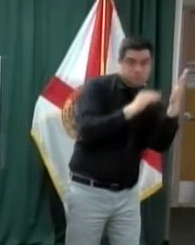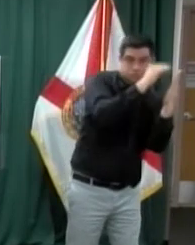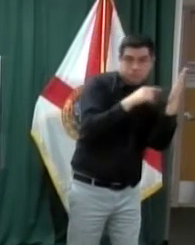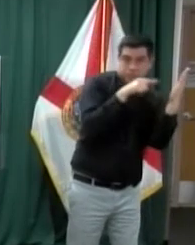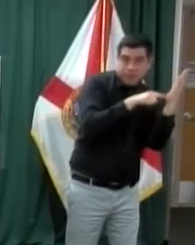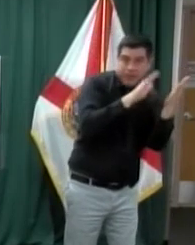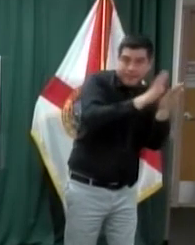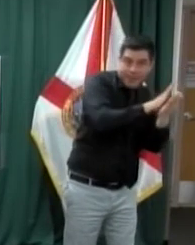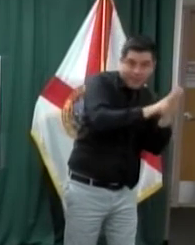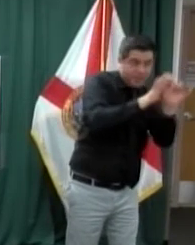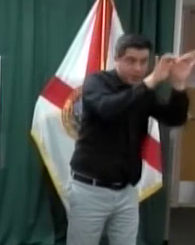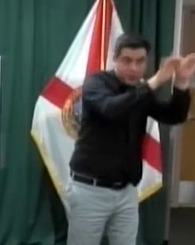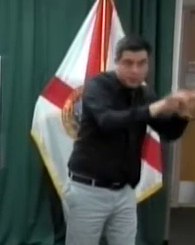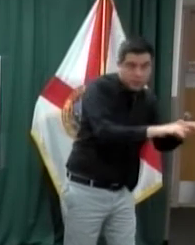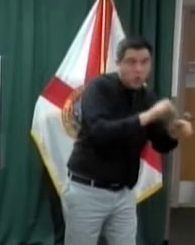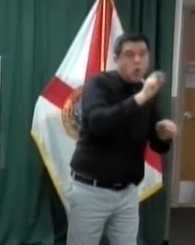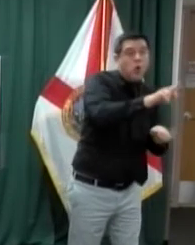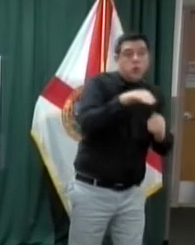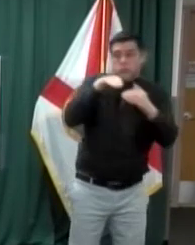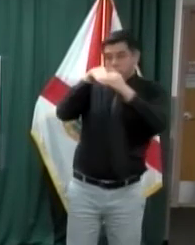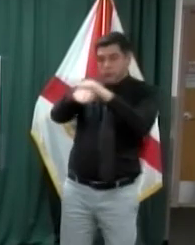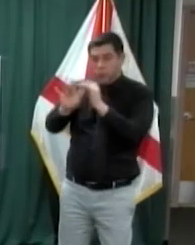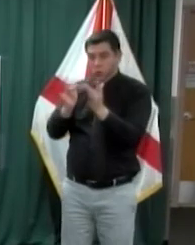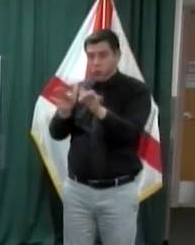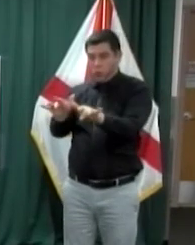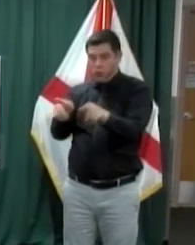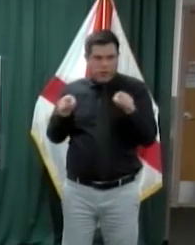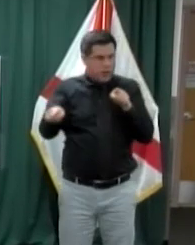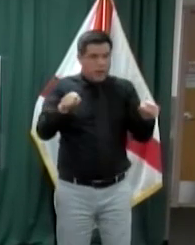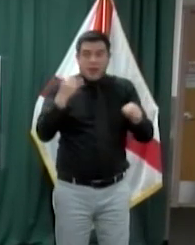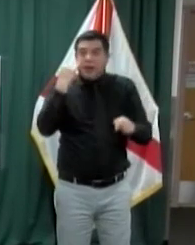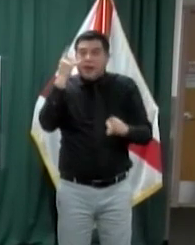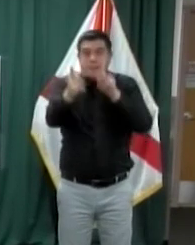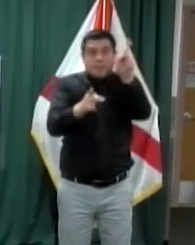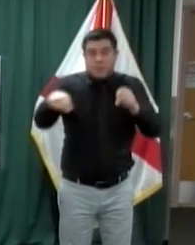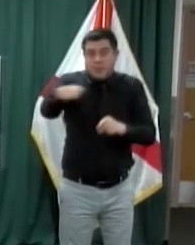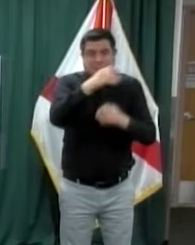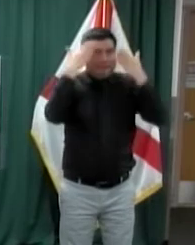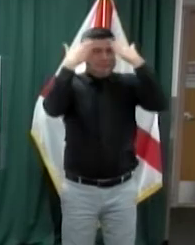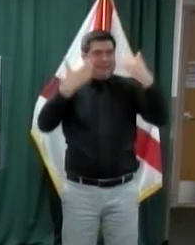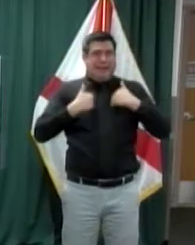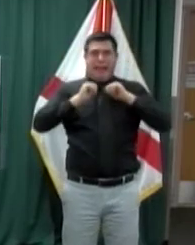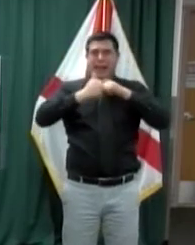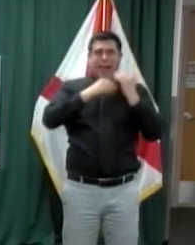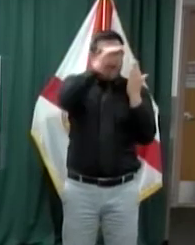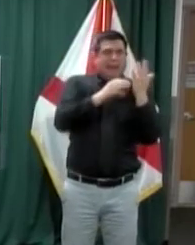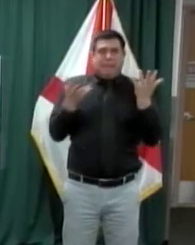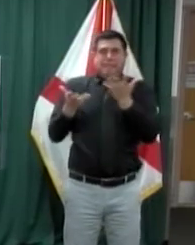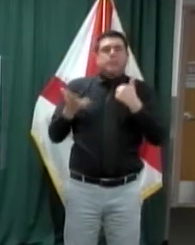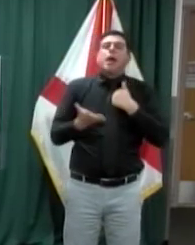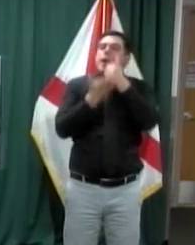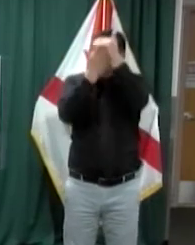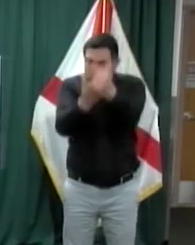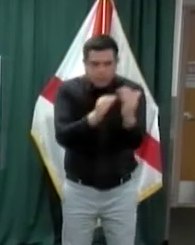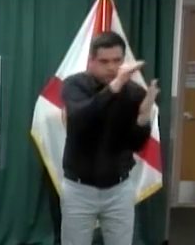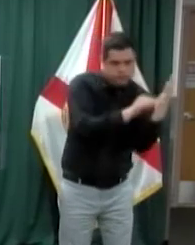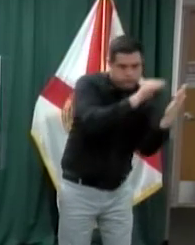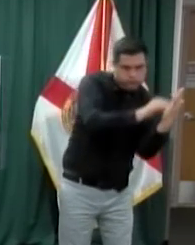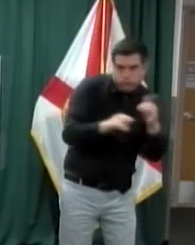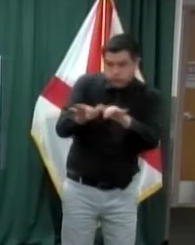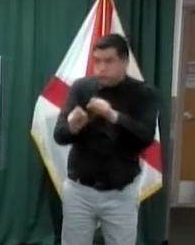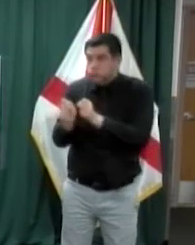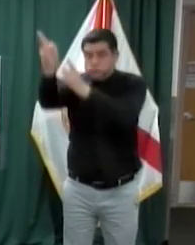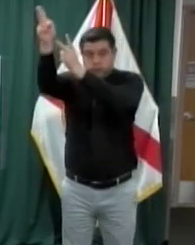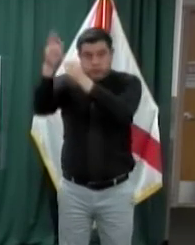as of April 4th, the department has informed us that there are about 11,000 claimants in Seminole County